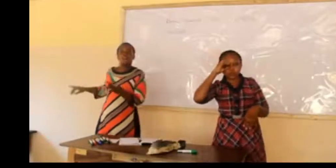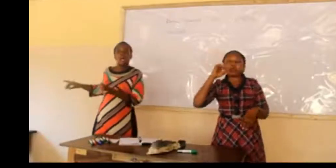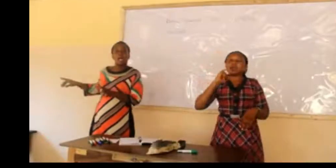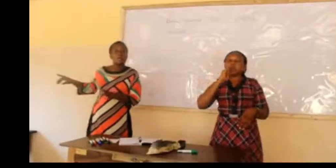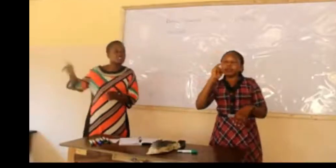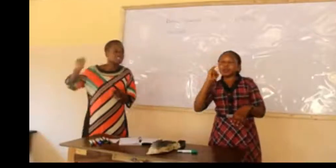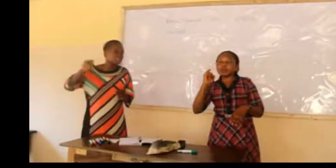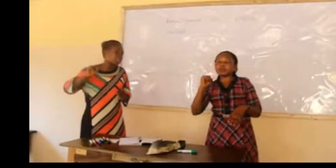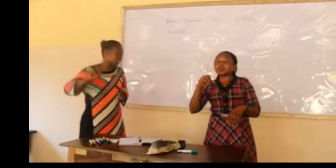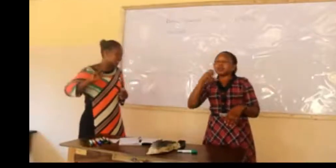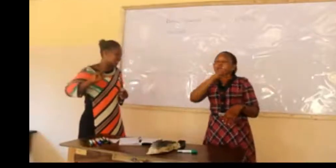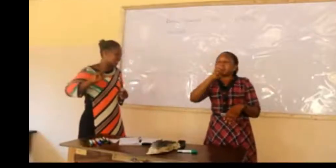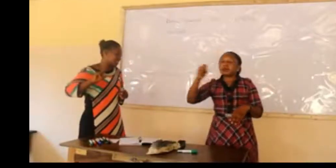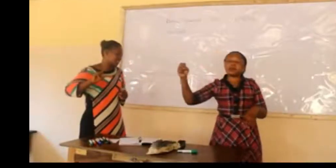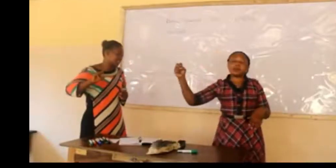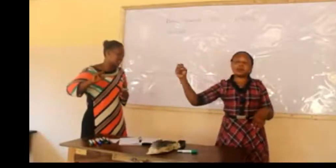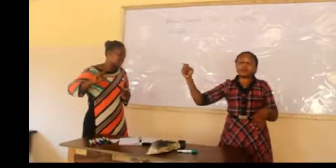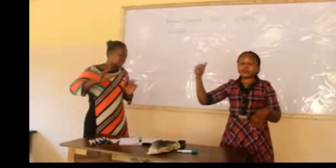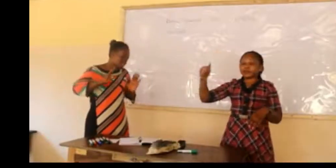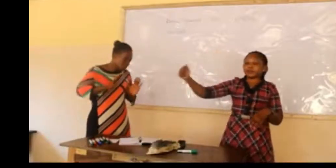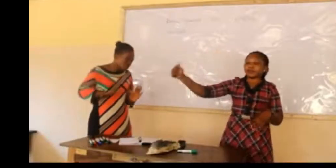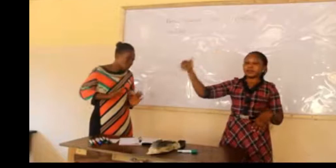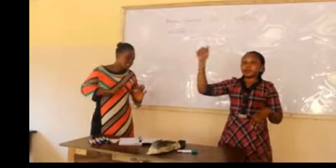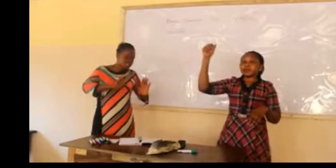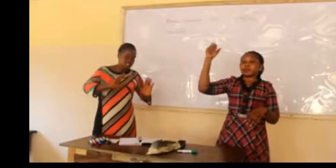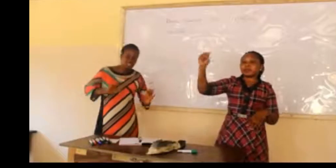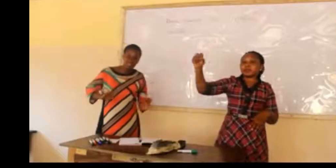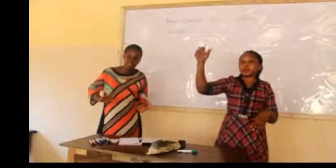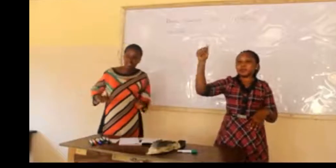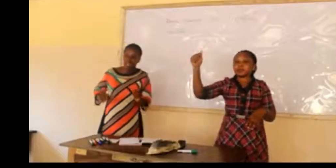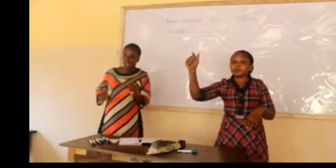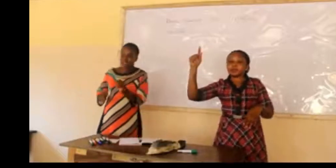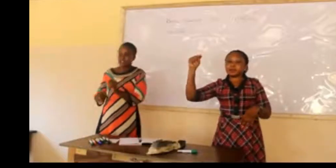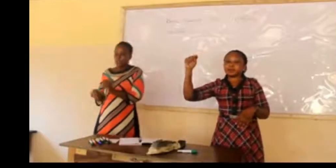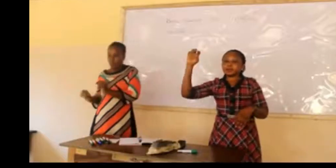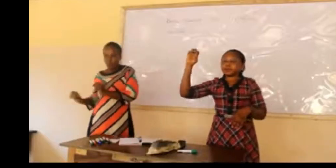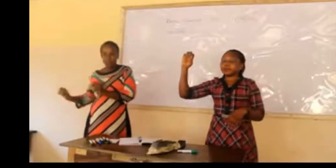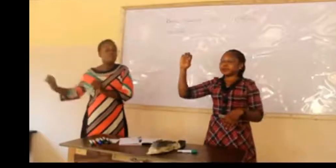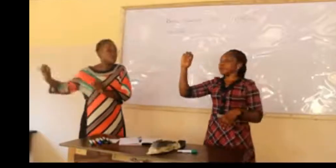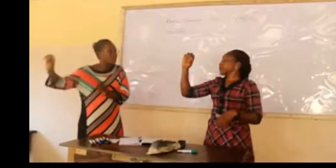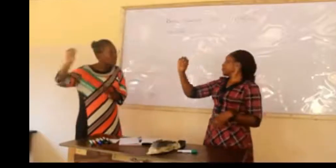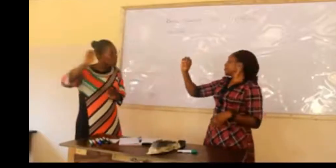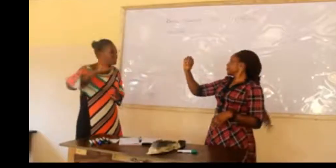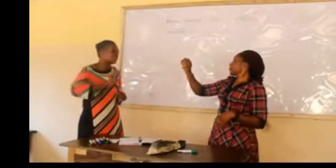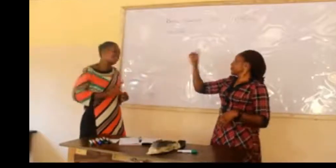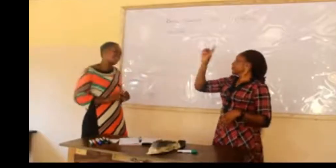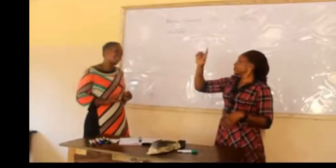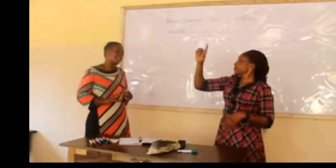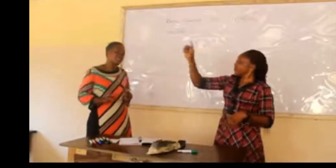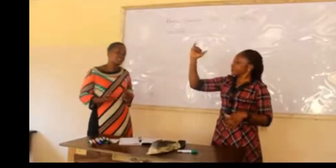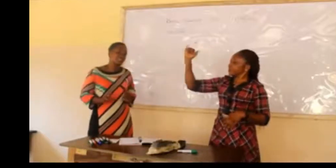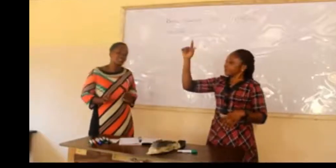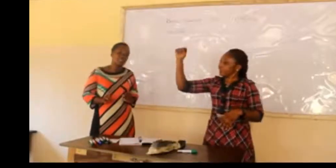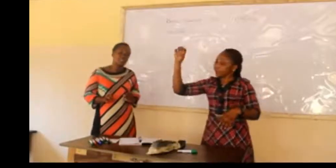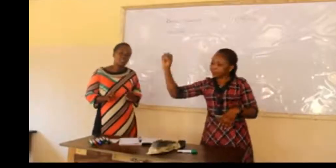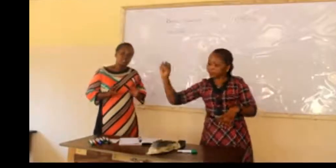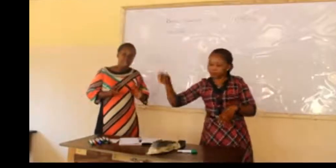orbiting around the earth. The moon is a satellite moving around the